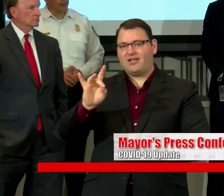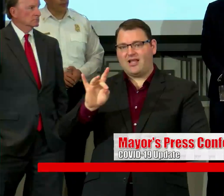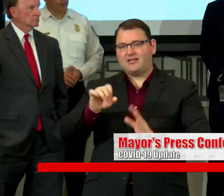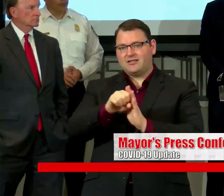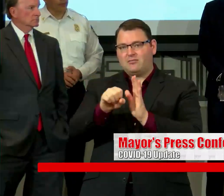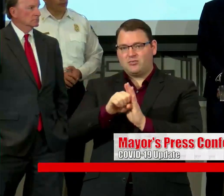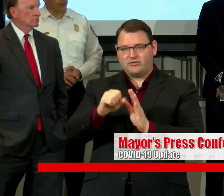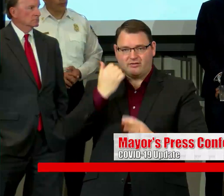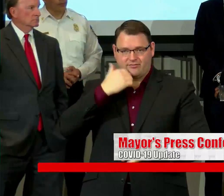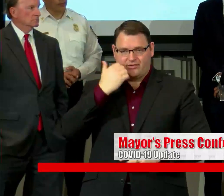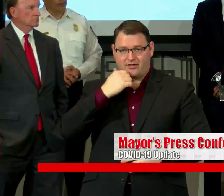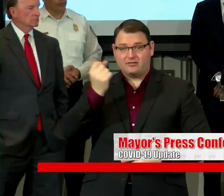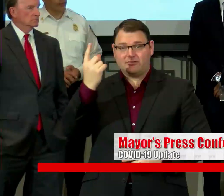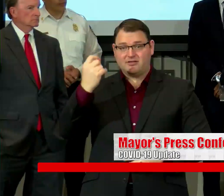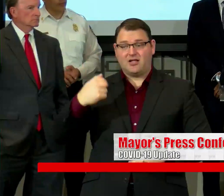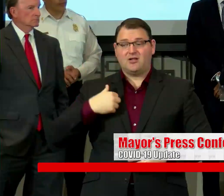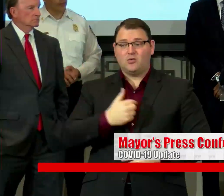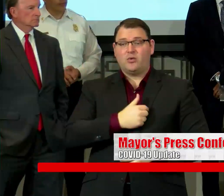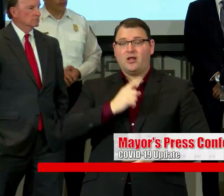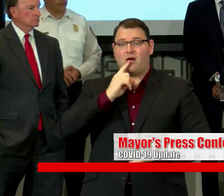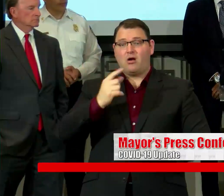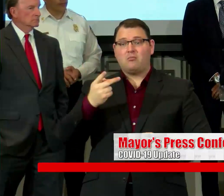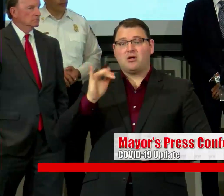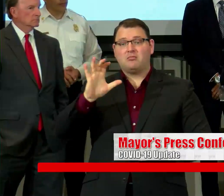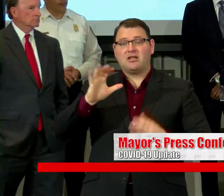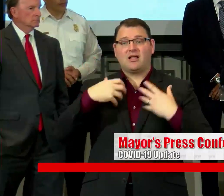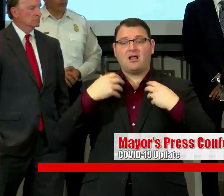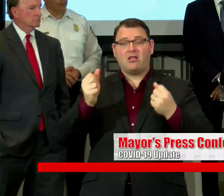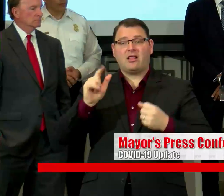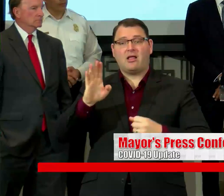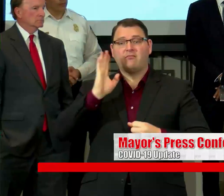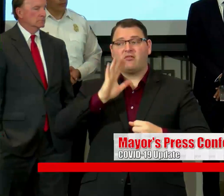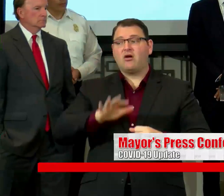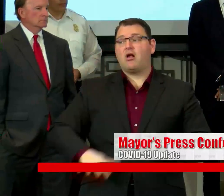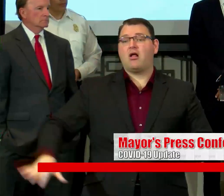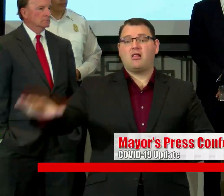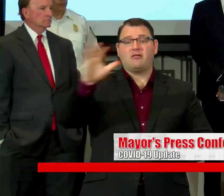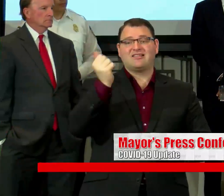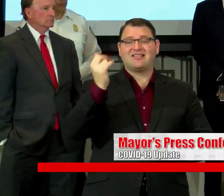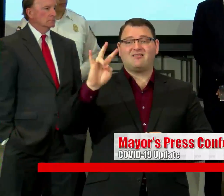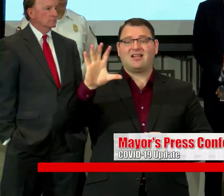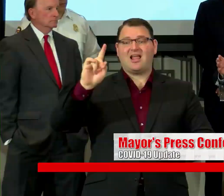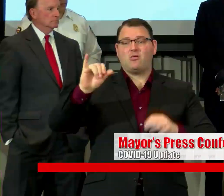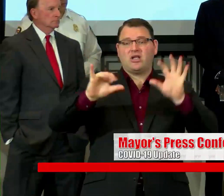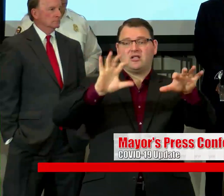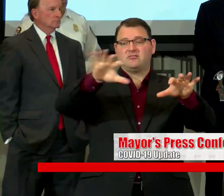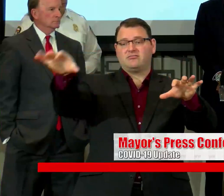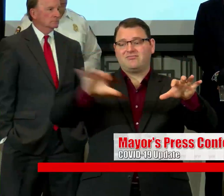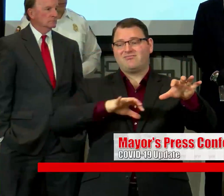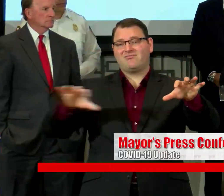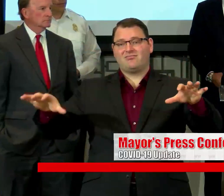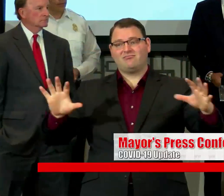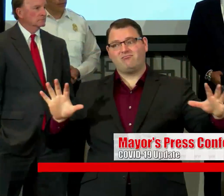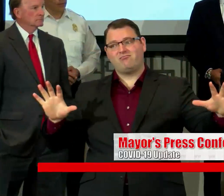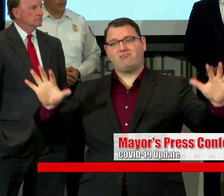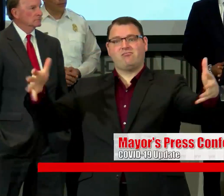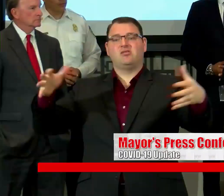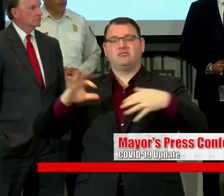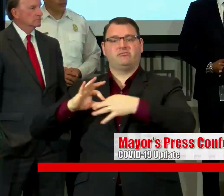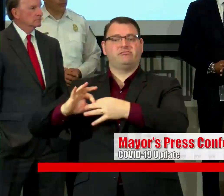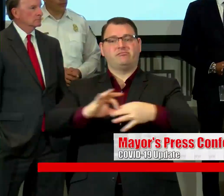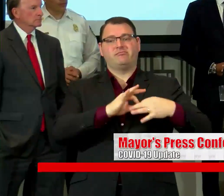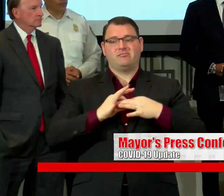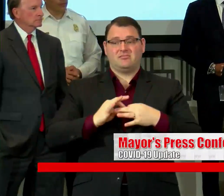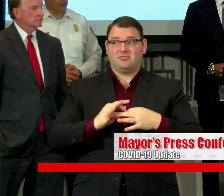for a 17-county region. And there are other similar labs across the rest of the state, in fact, across the nation. It's part of a national network. So